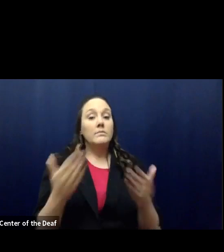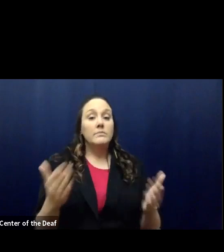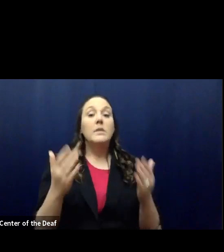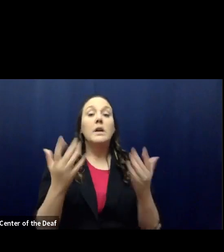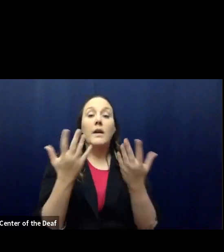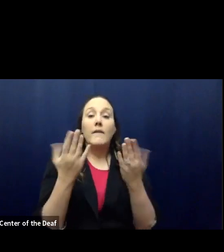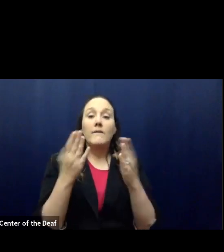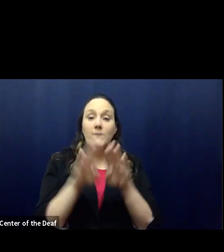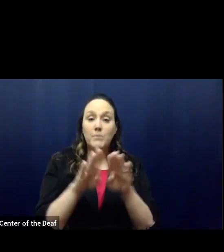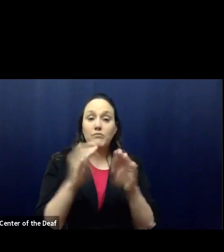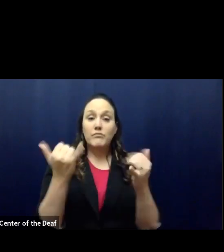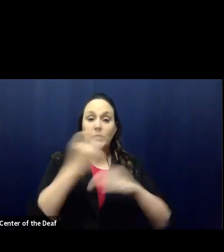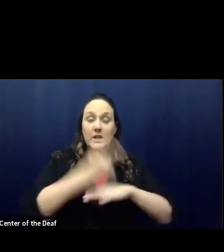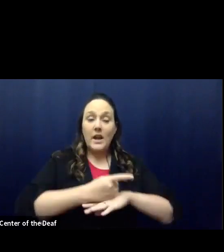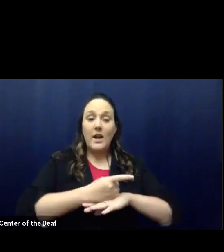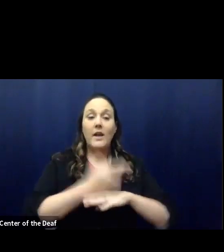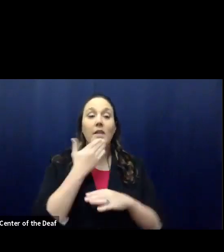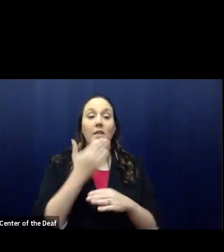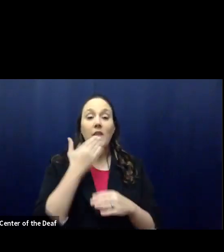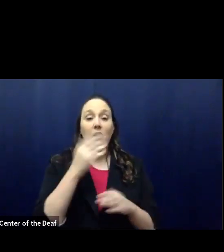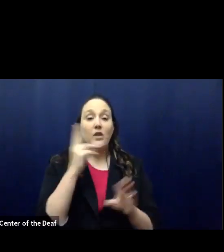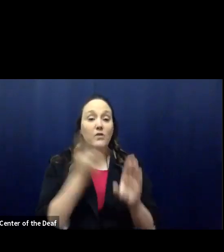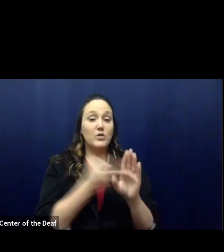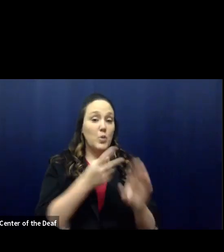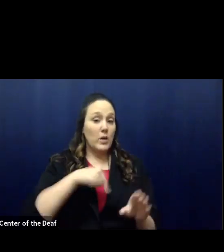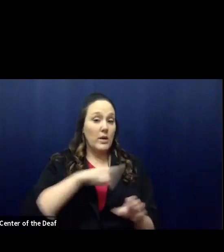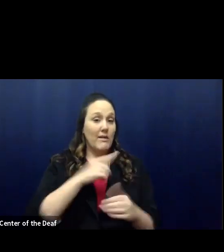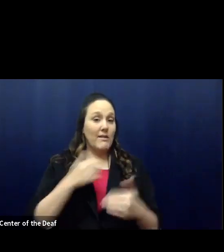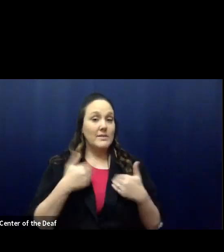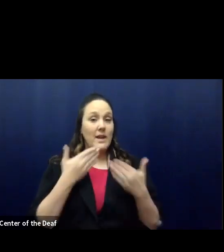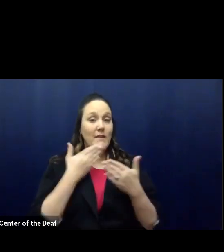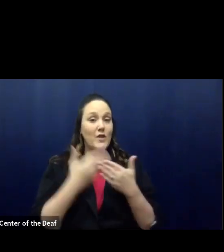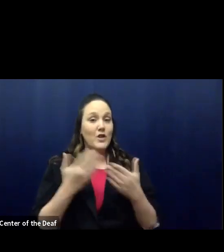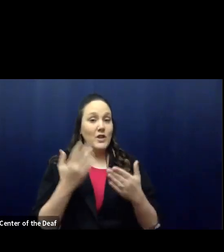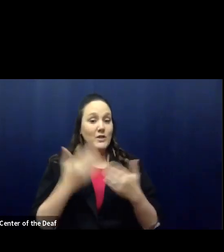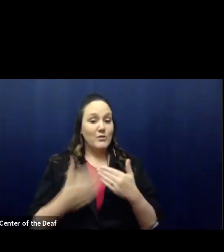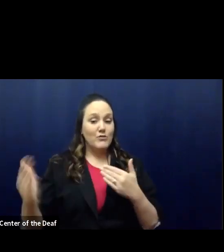today. Thank you all for joining us, and we hope you have a great rest of your day and a great weekend. We'll see you on Monday.